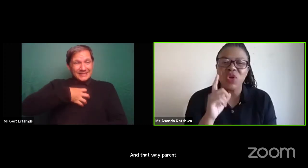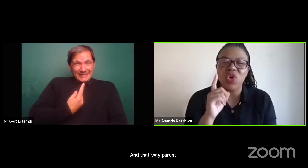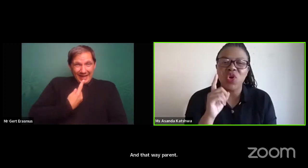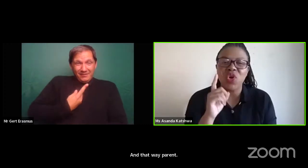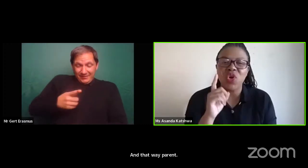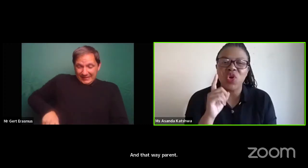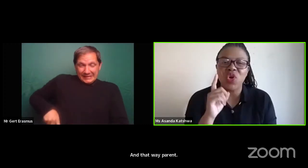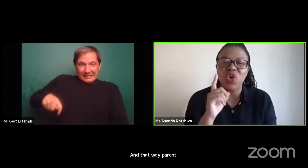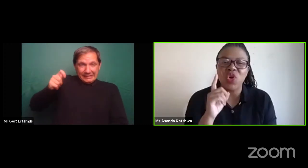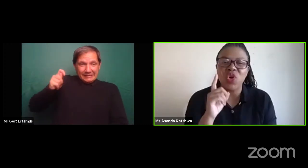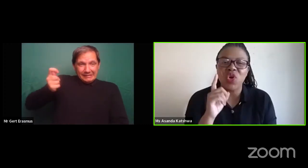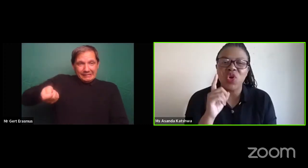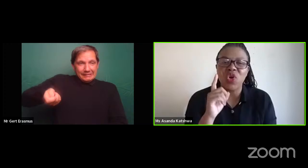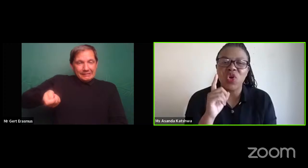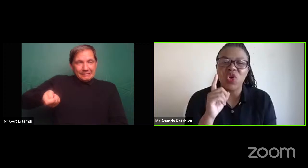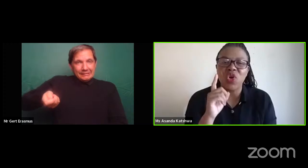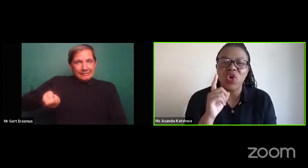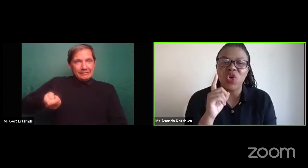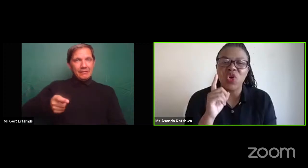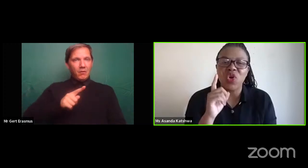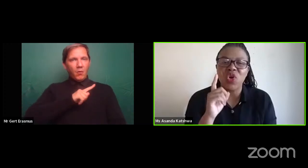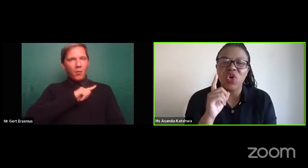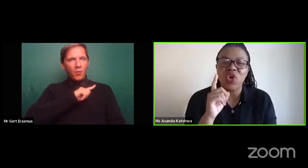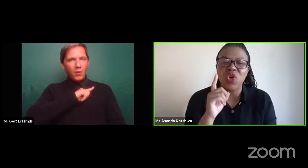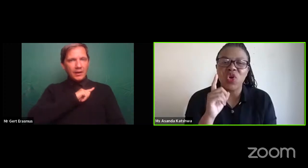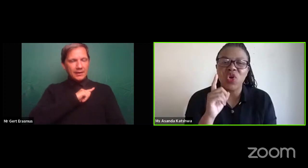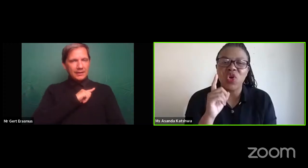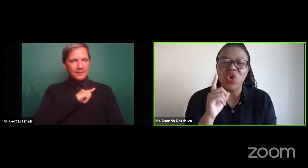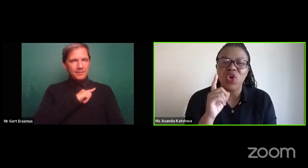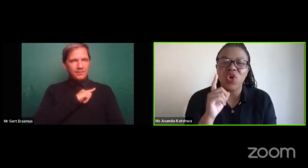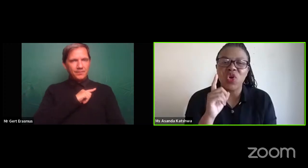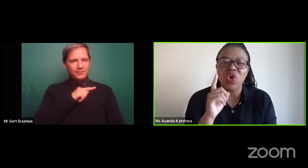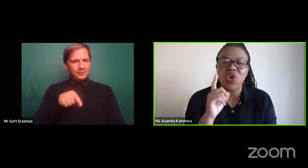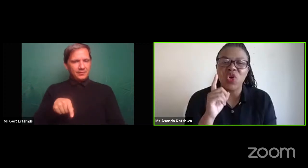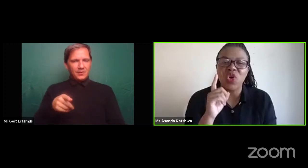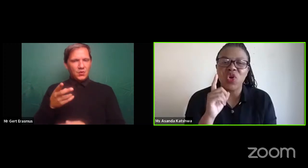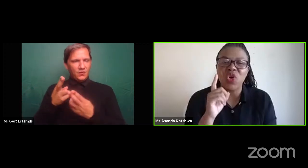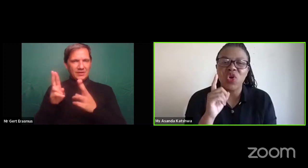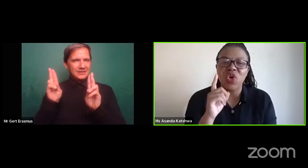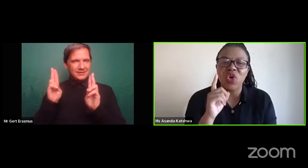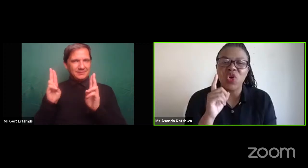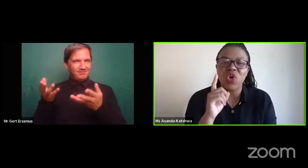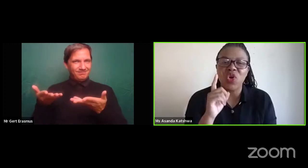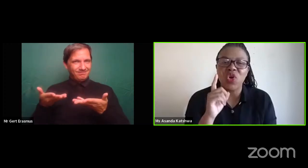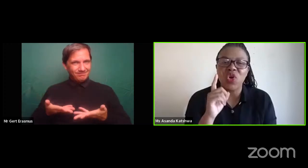but because the socio-dynamic situation of South Africa hasn't changed.